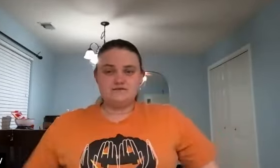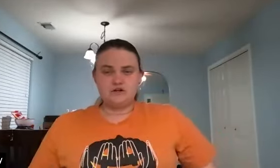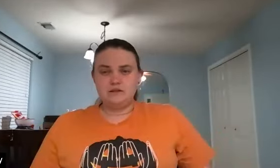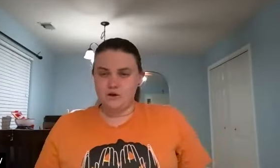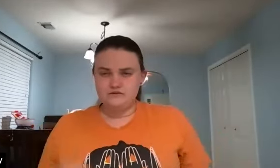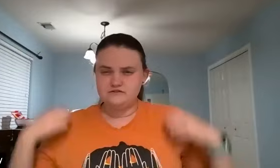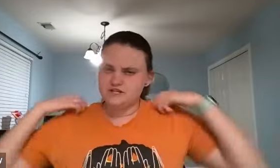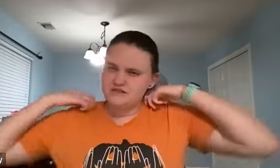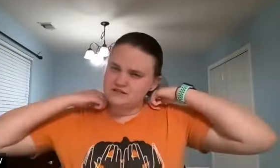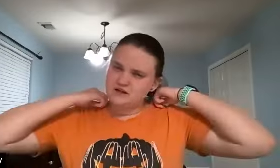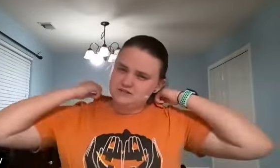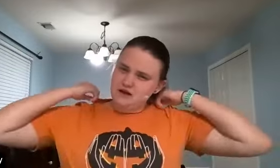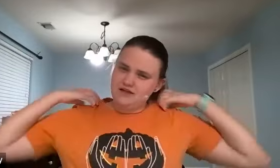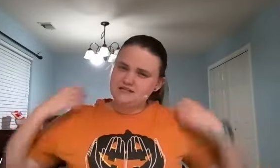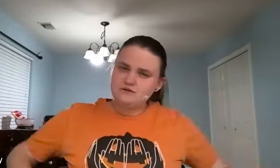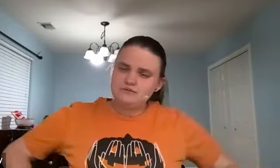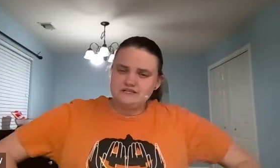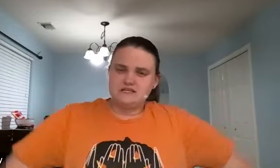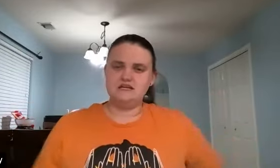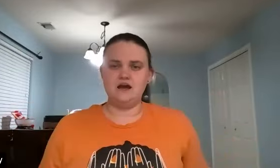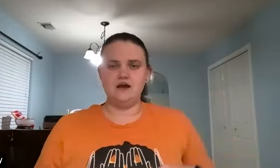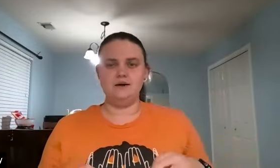for clothes, which I think we talked about last week when we did